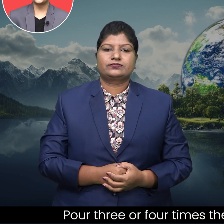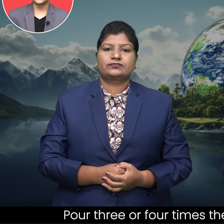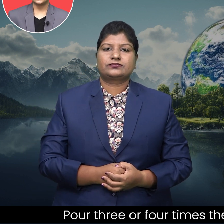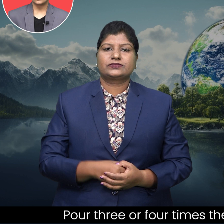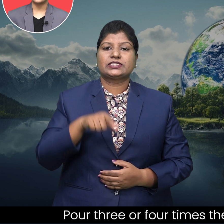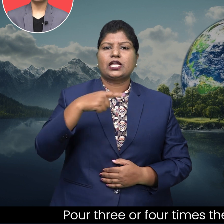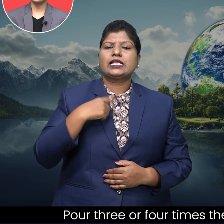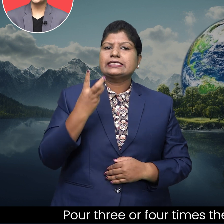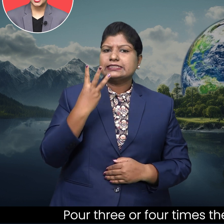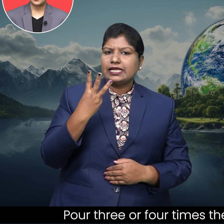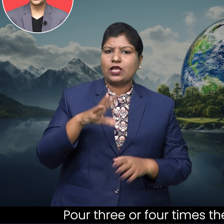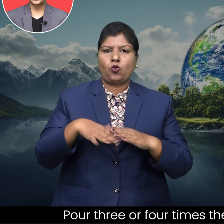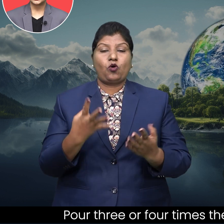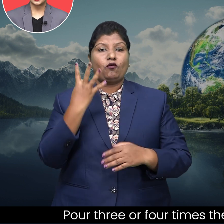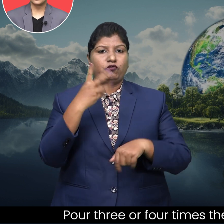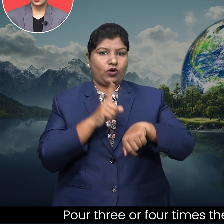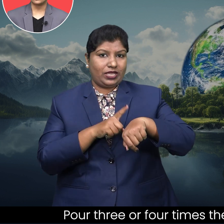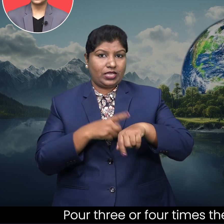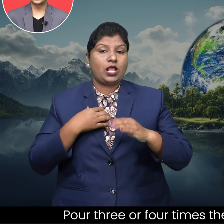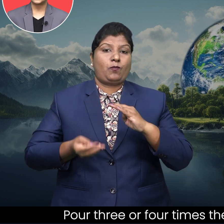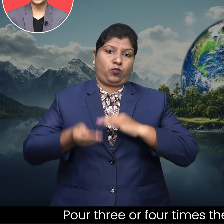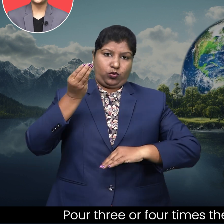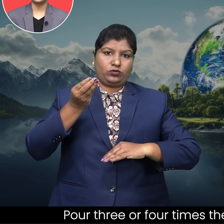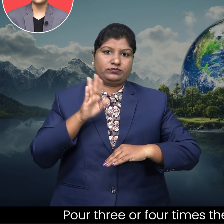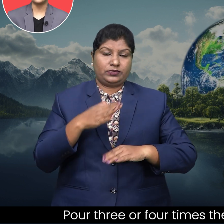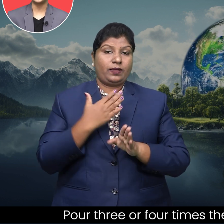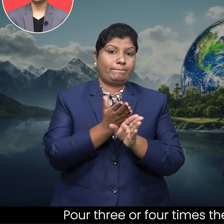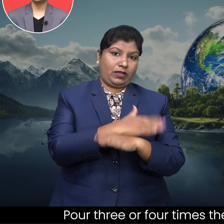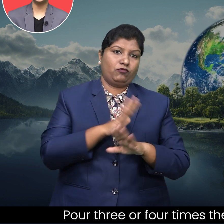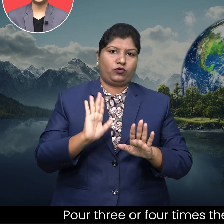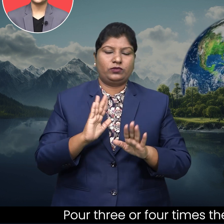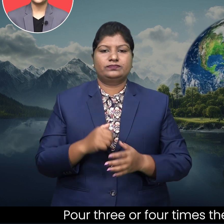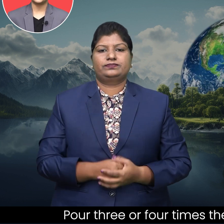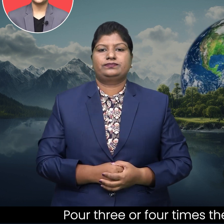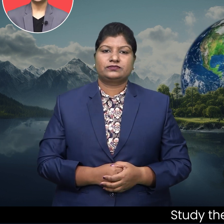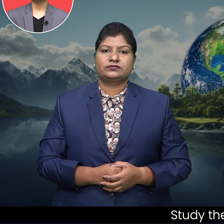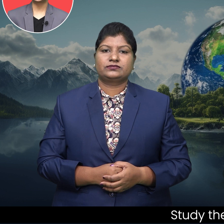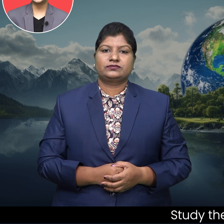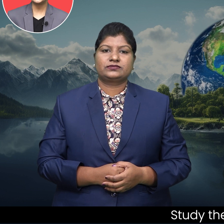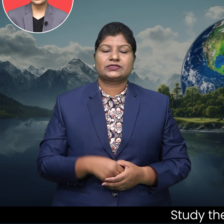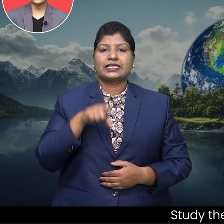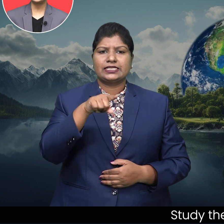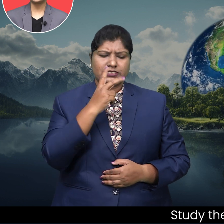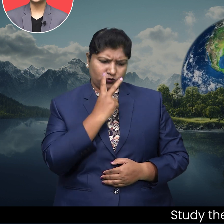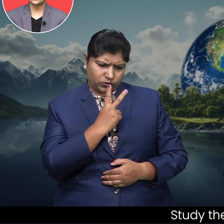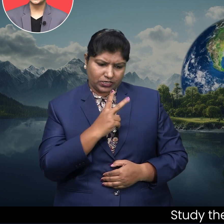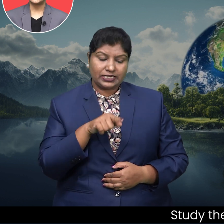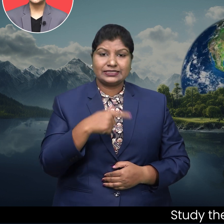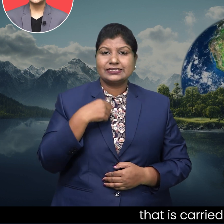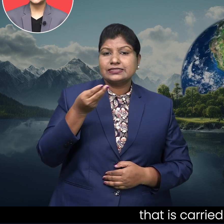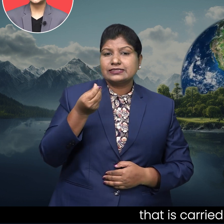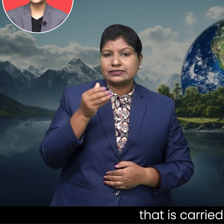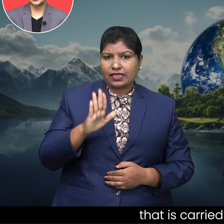Pour 3 or 4 times the amount that you poured earlier. Study the amount of